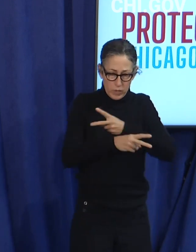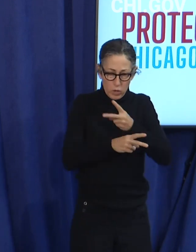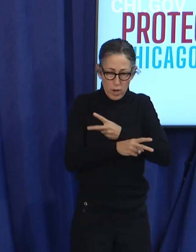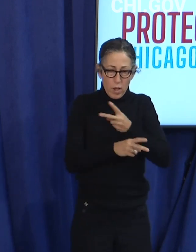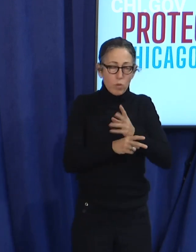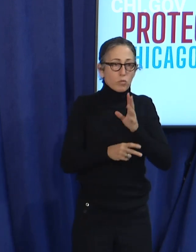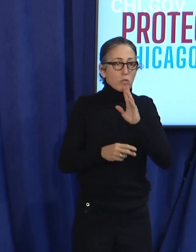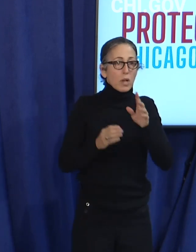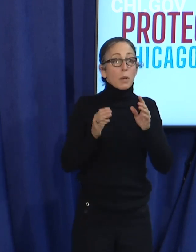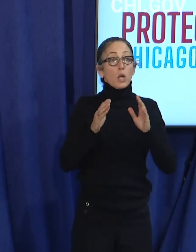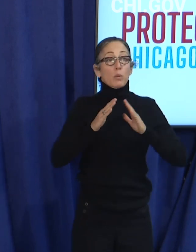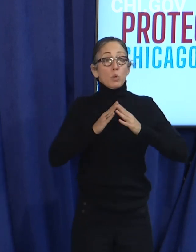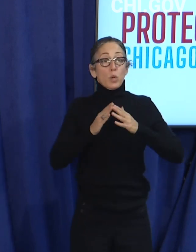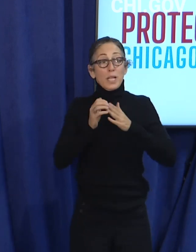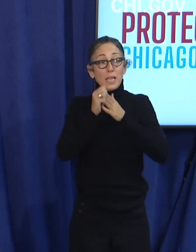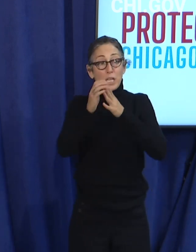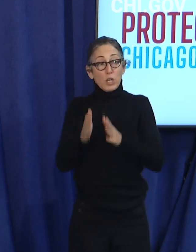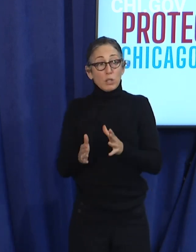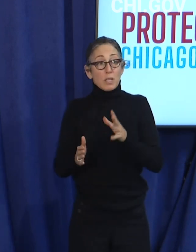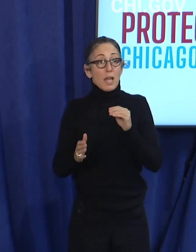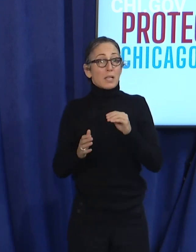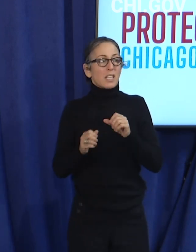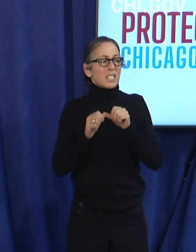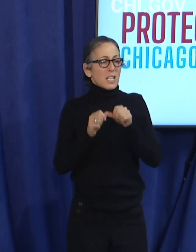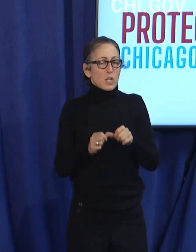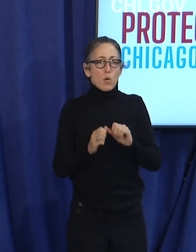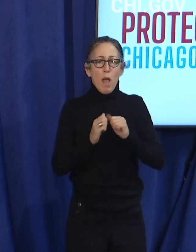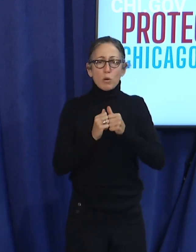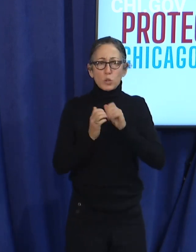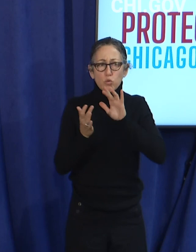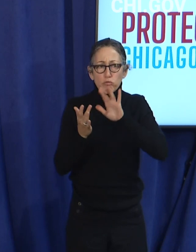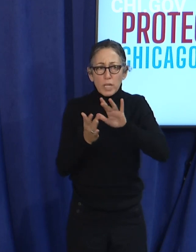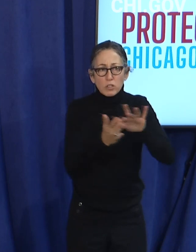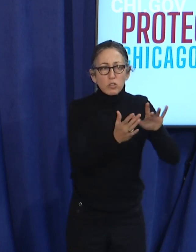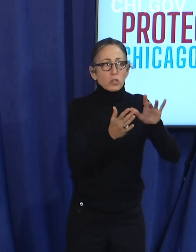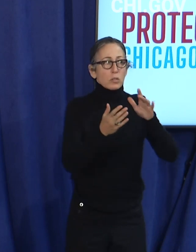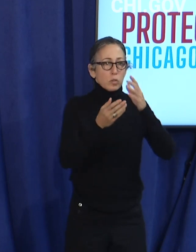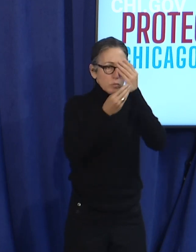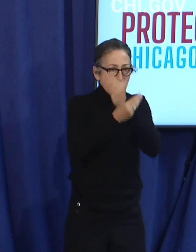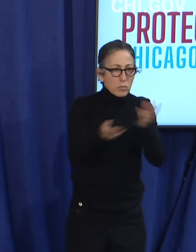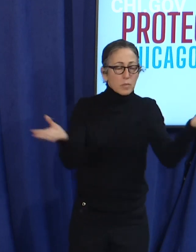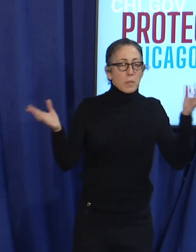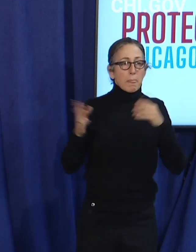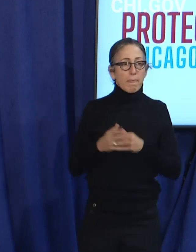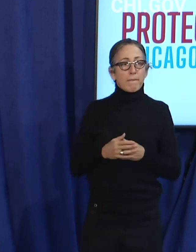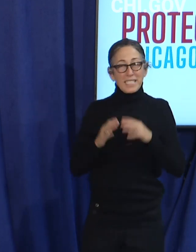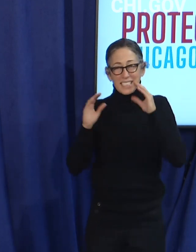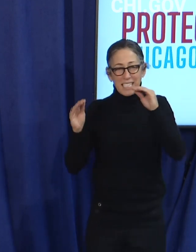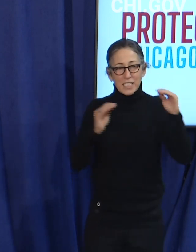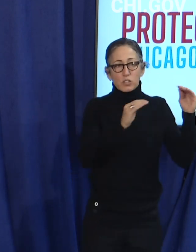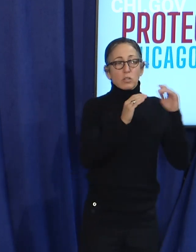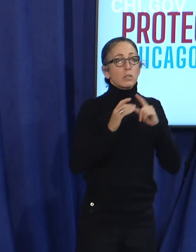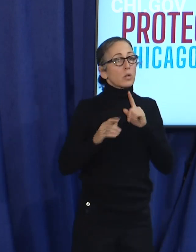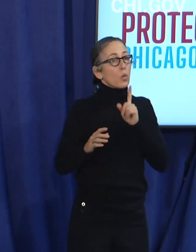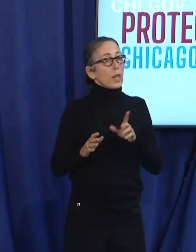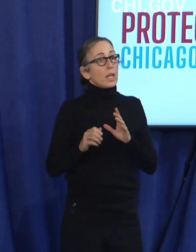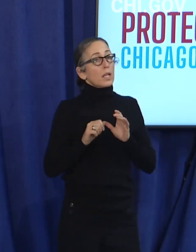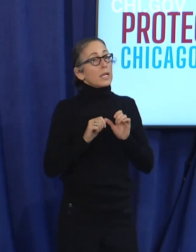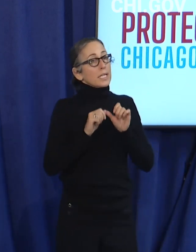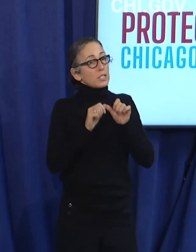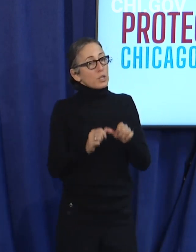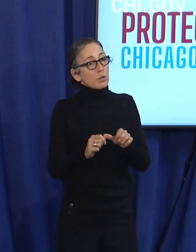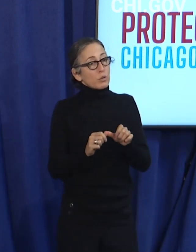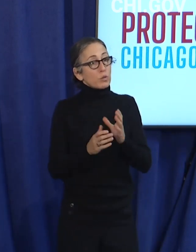experts about how to continue to shape messaging. And we're at the beginning of what's going to be a long campaign here, but we will continue to make